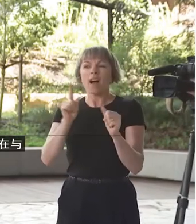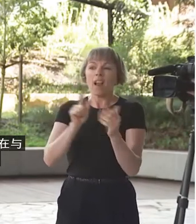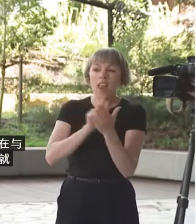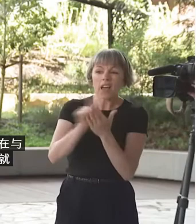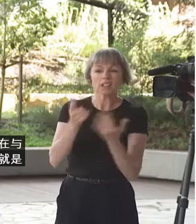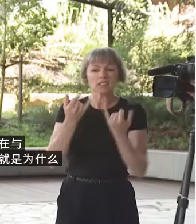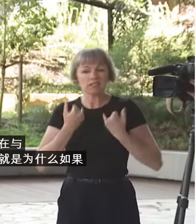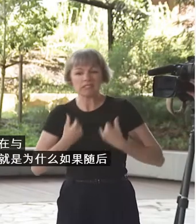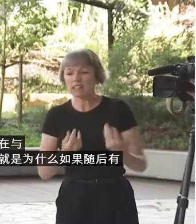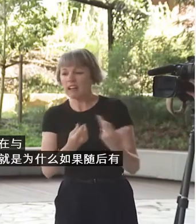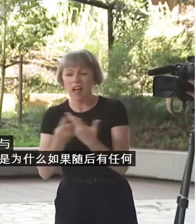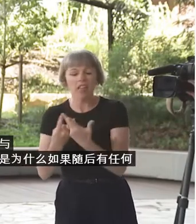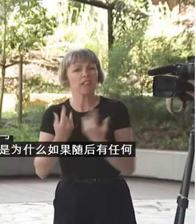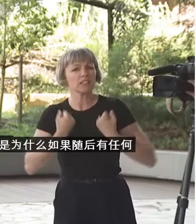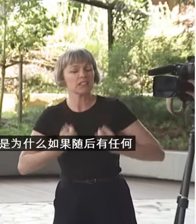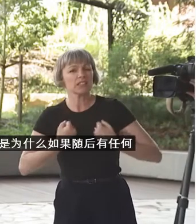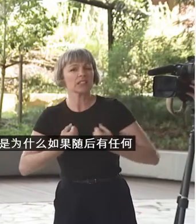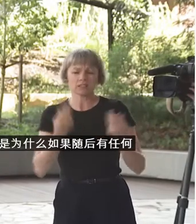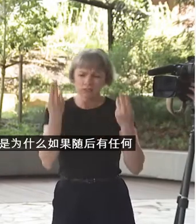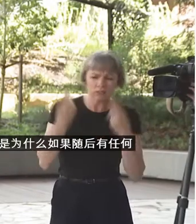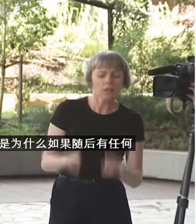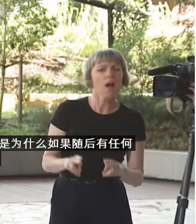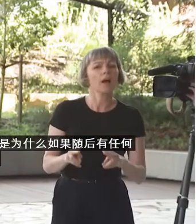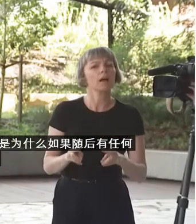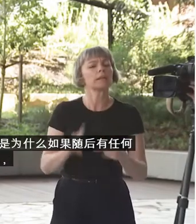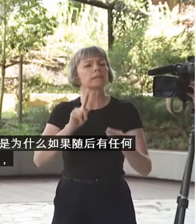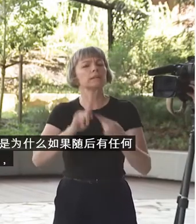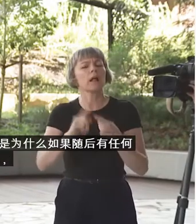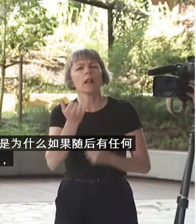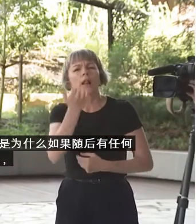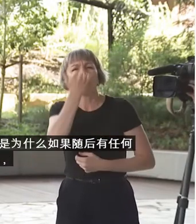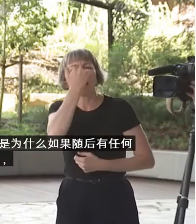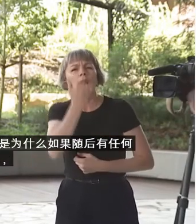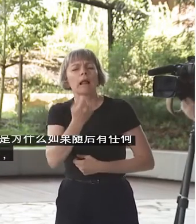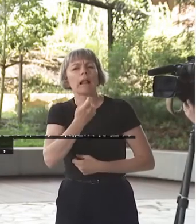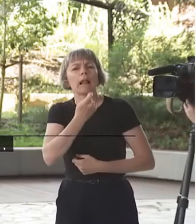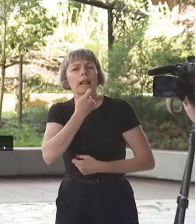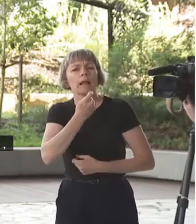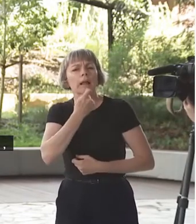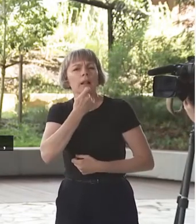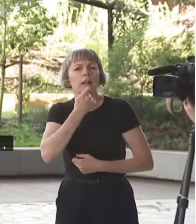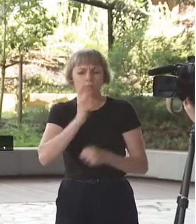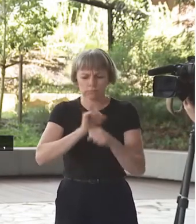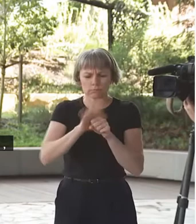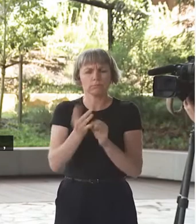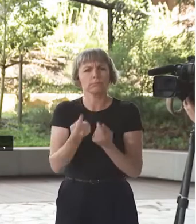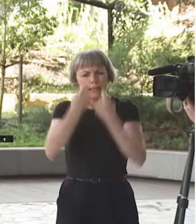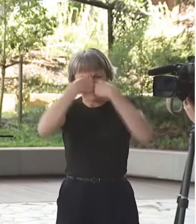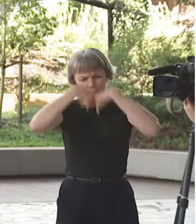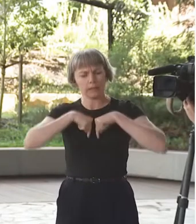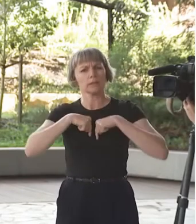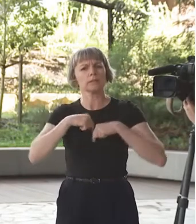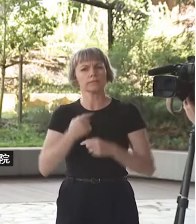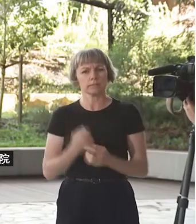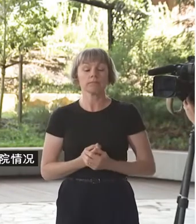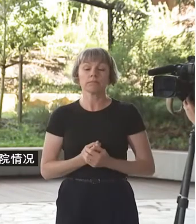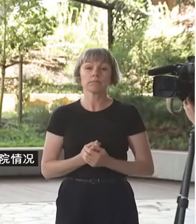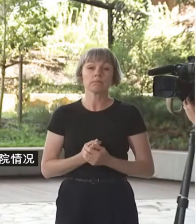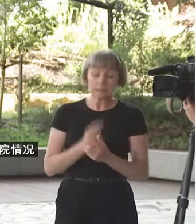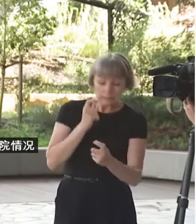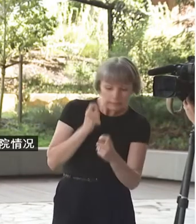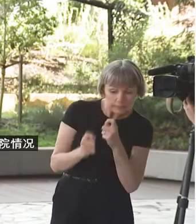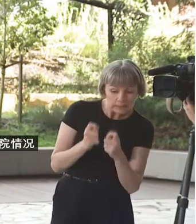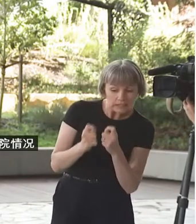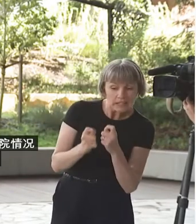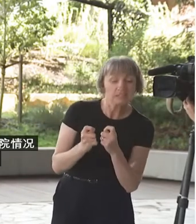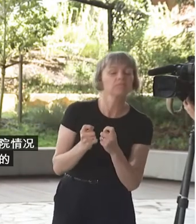with the coroner, and that's why if there's any deaths associated with deaths subsequently, because they're screening admissions into the